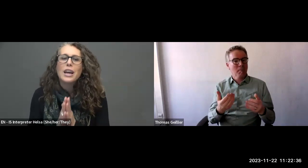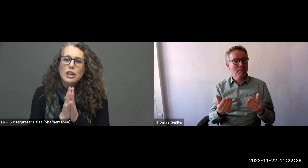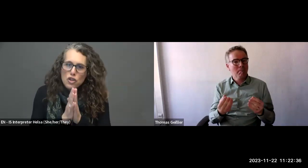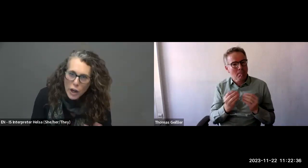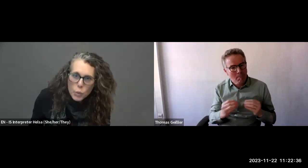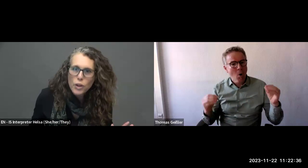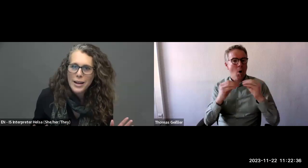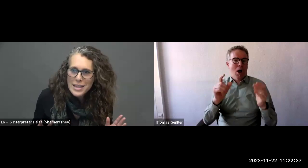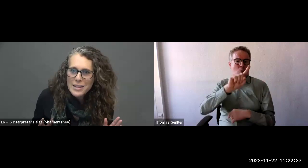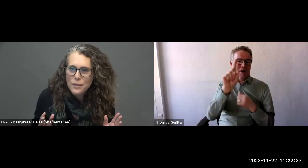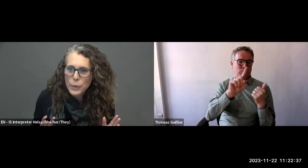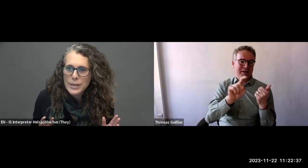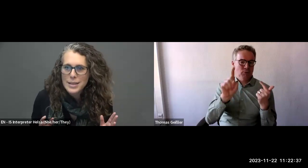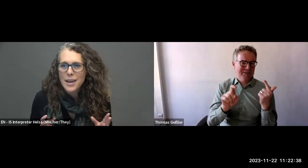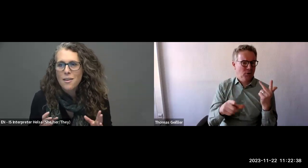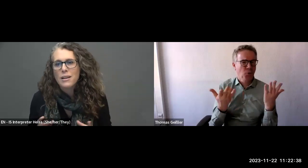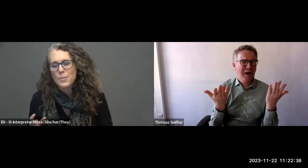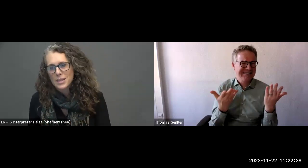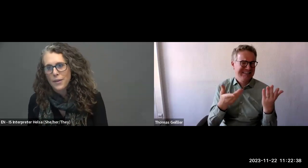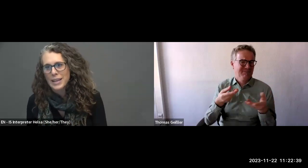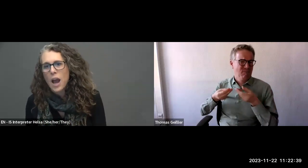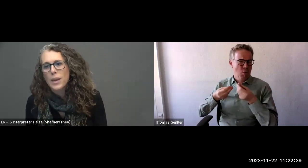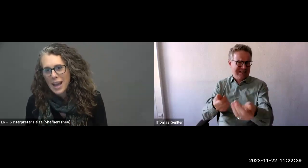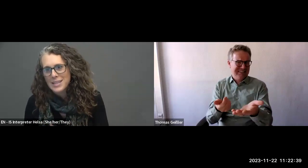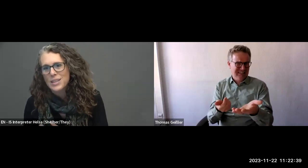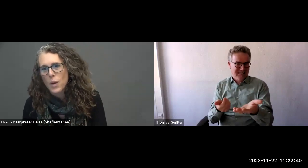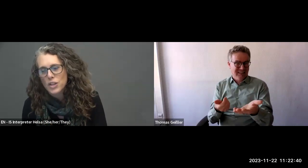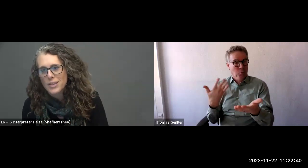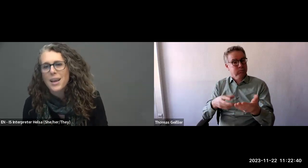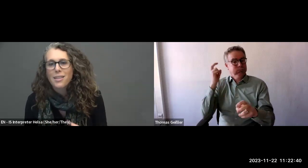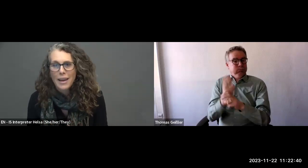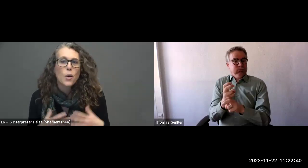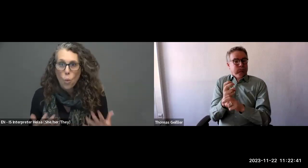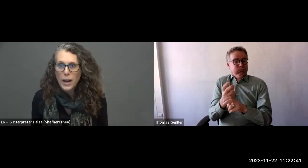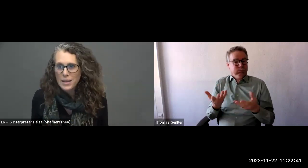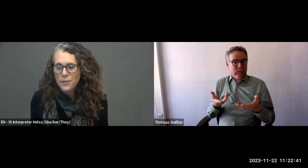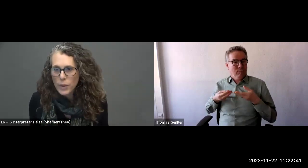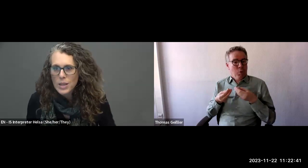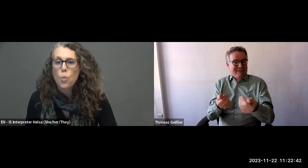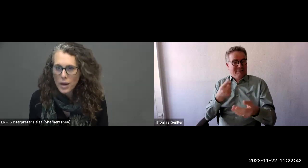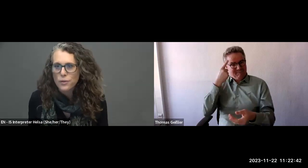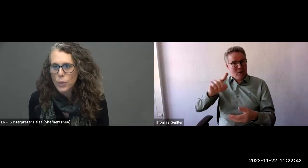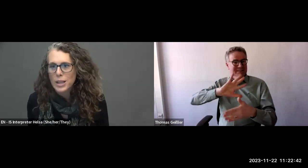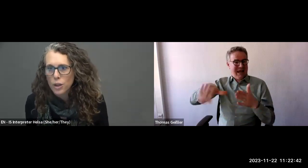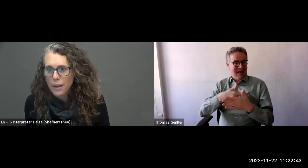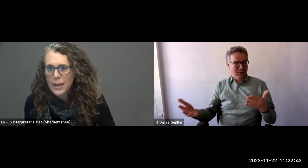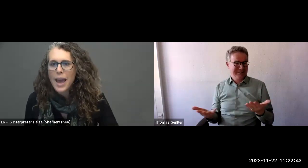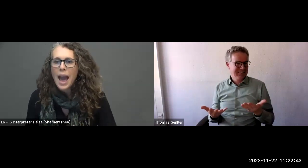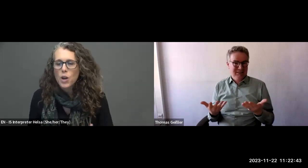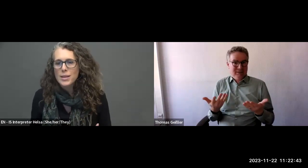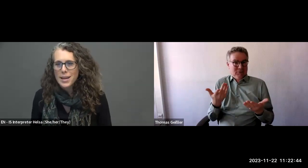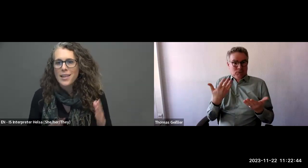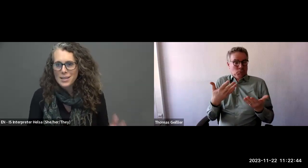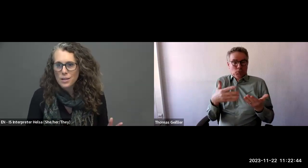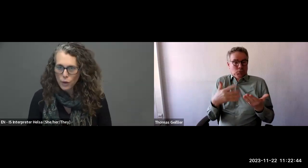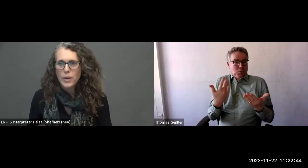very general ideas of fluency and not specific. Now we can ask these questions like, what is fluency? What does fluency look like? How do